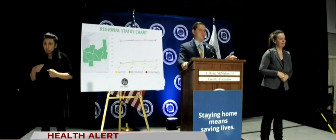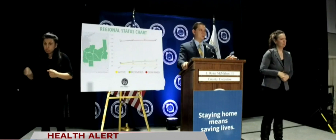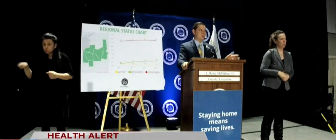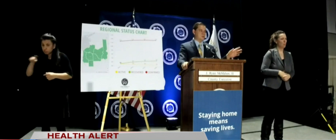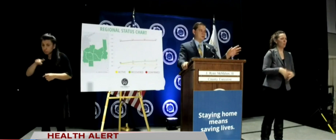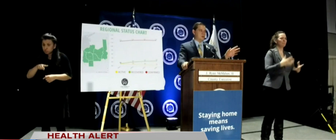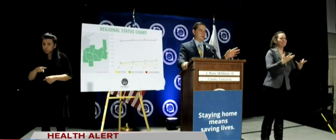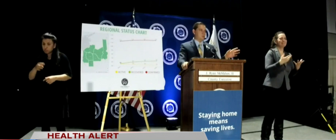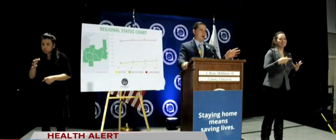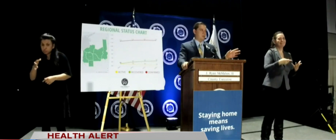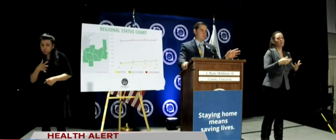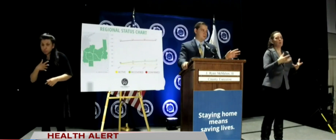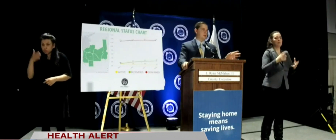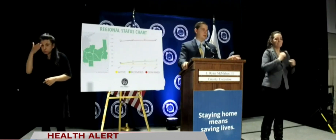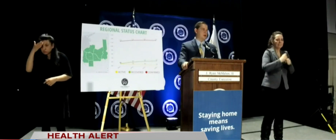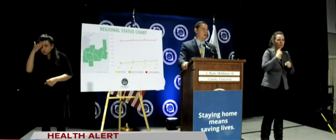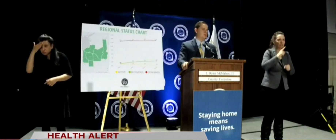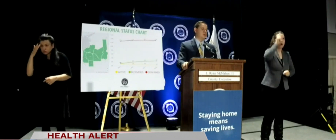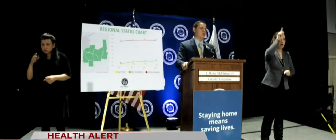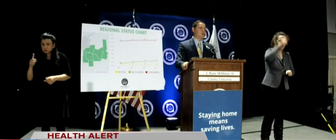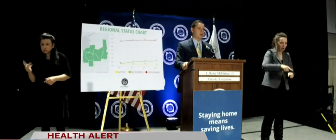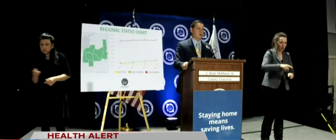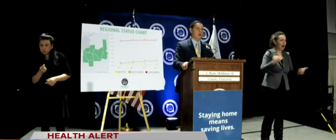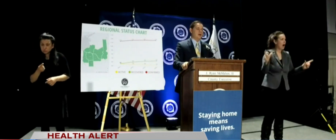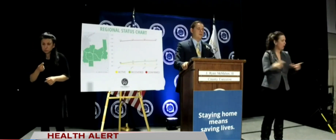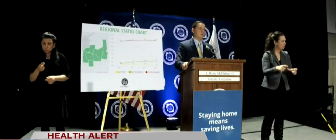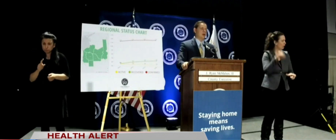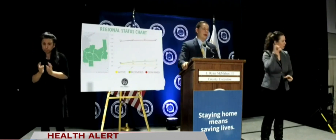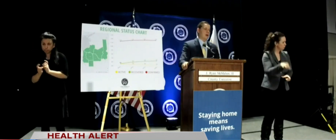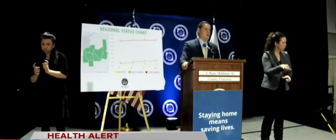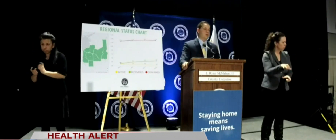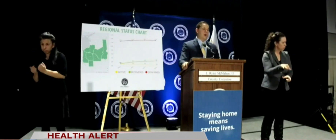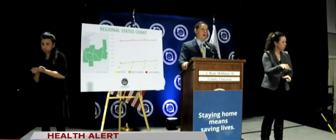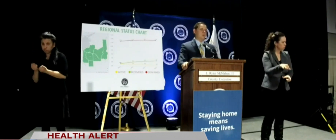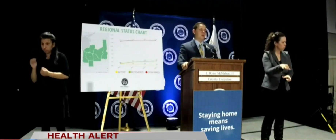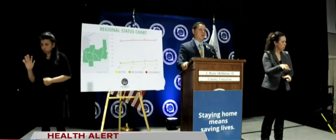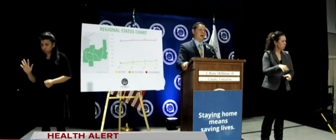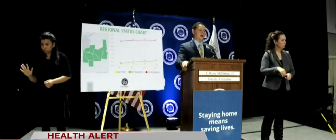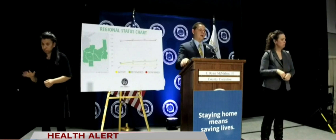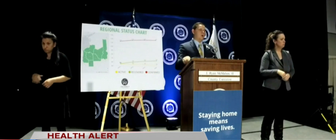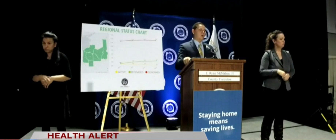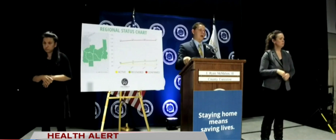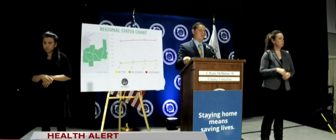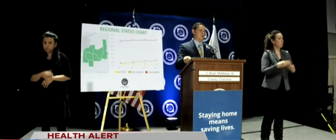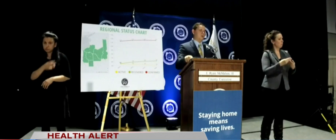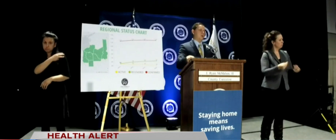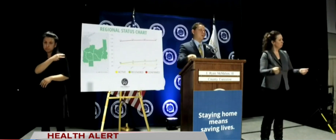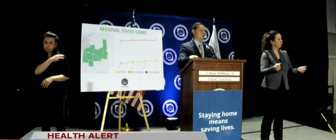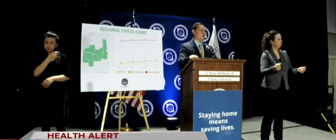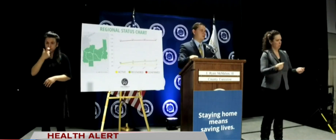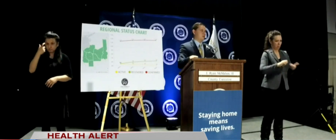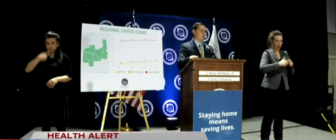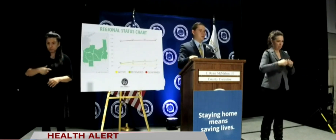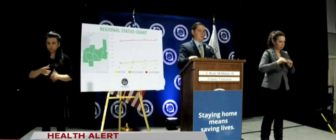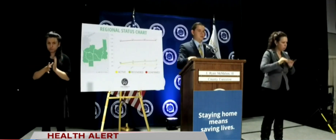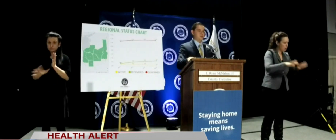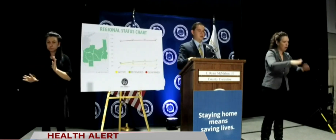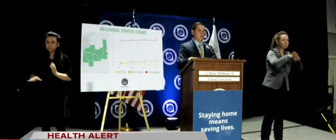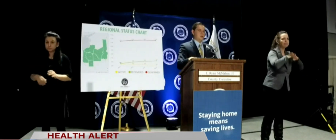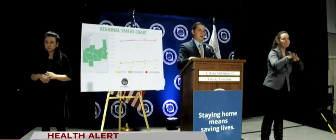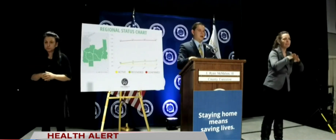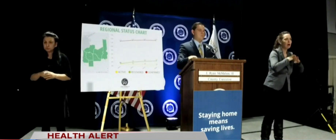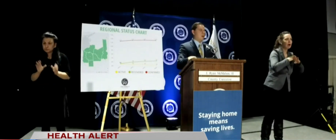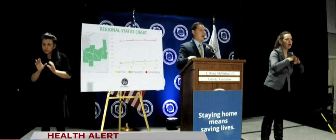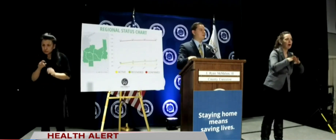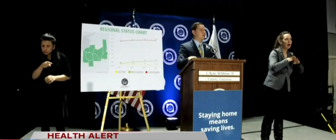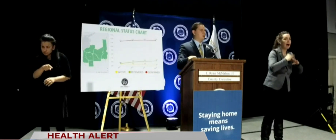Hypothetically, in 2 weeks, your problem's taken care of. So I think right now we know by going after and looking for these affiliations